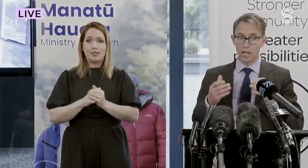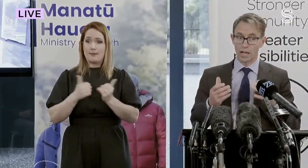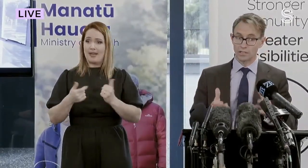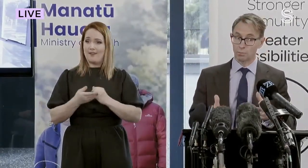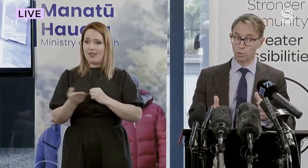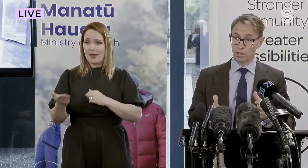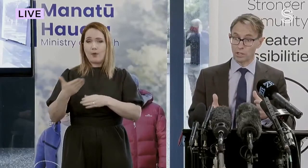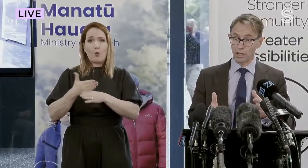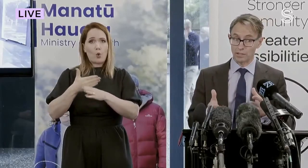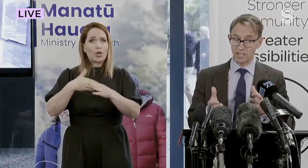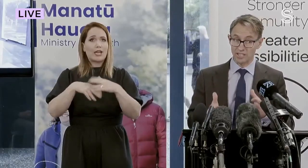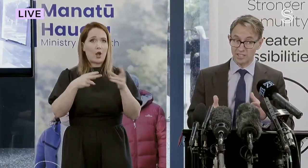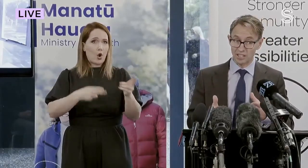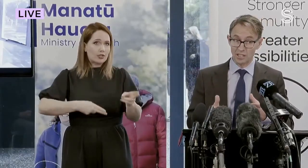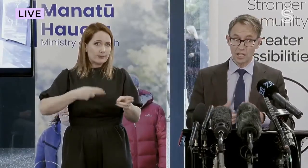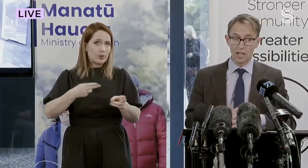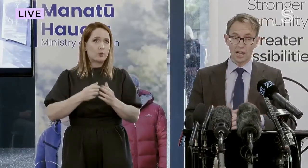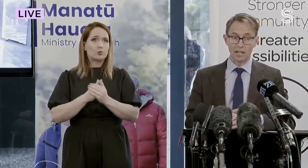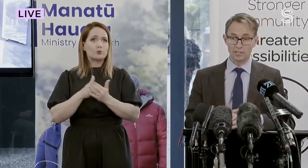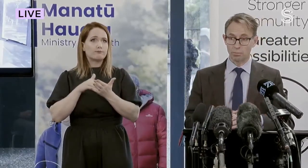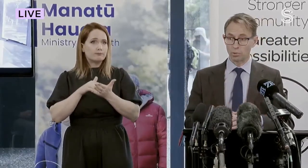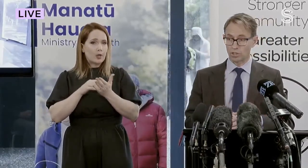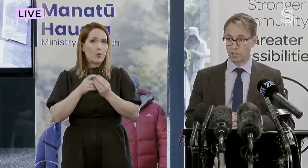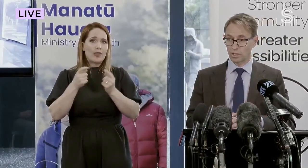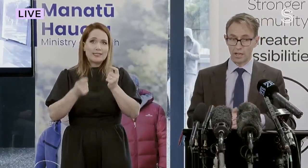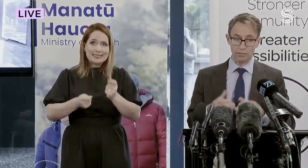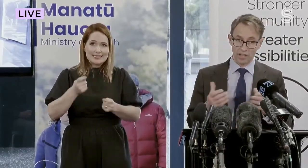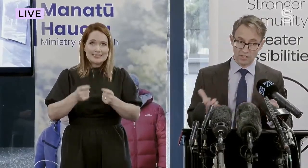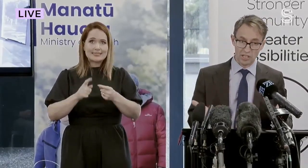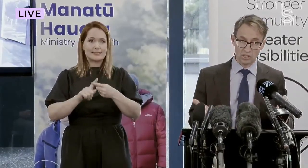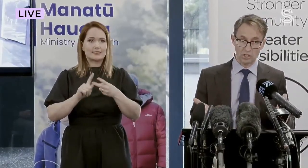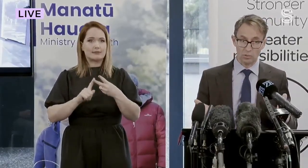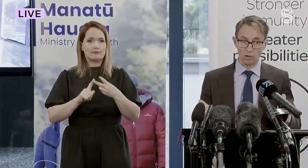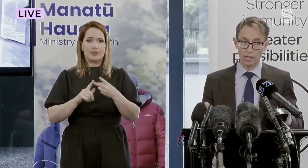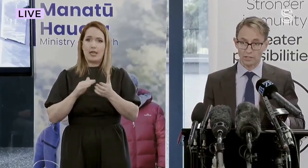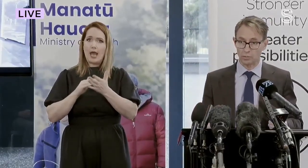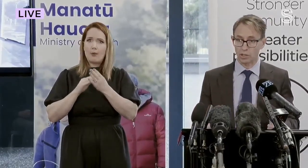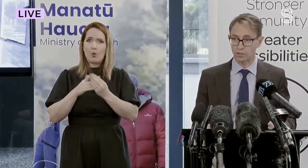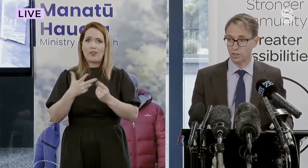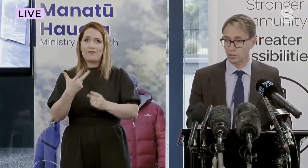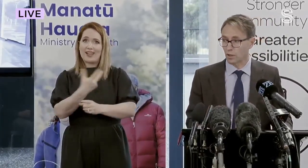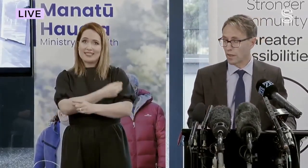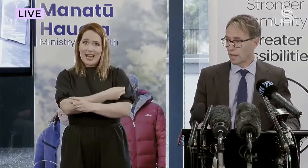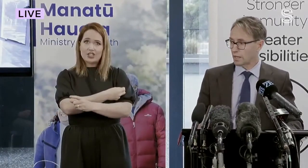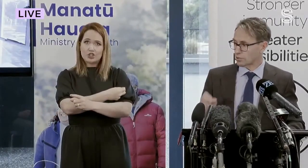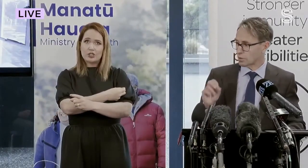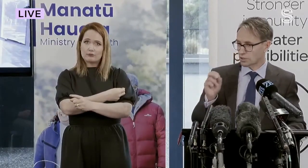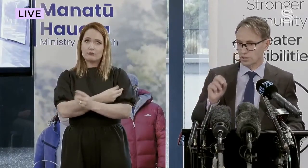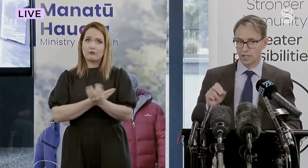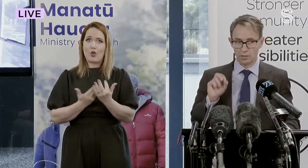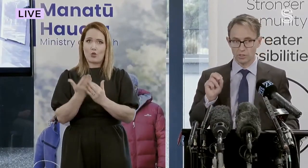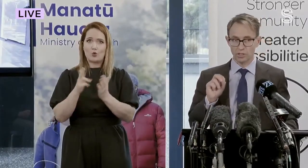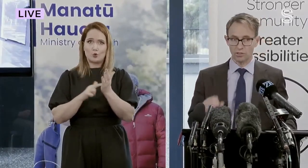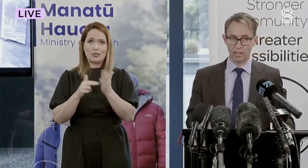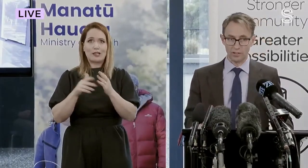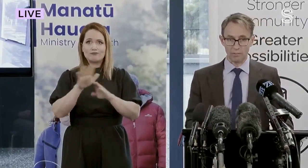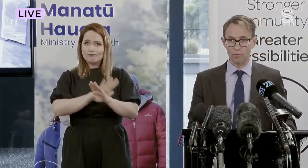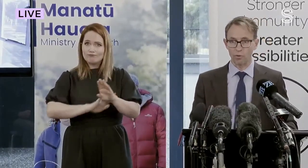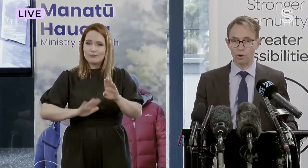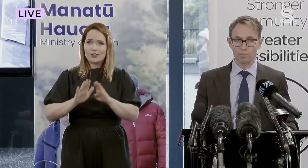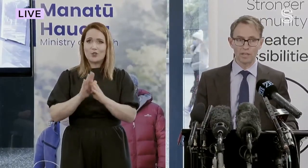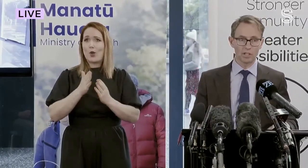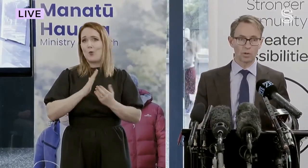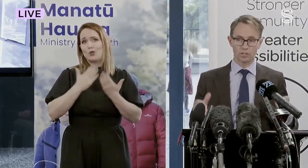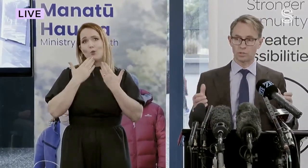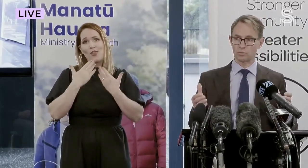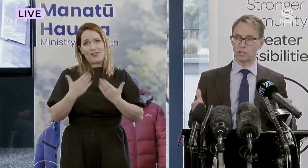hospitals, supporting testing, supporting the vaccination rollout as well. So I do want to just take the opportunity to thank them